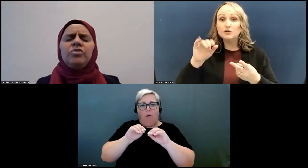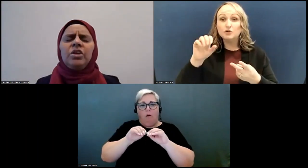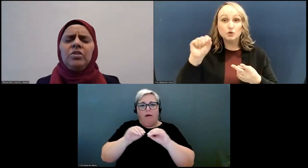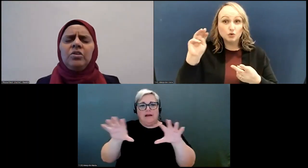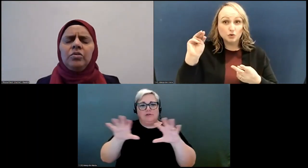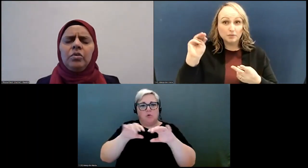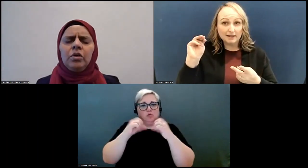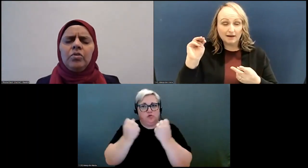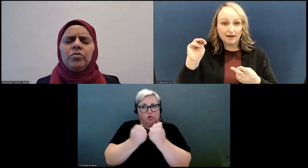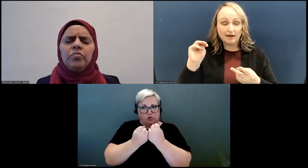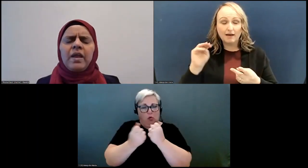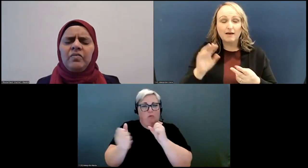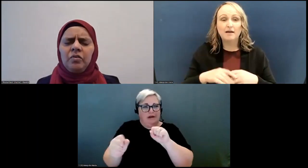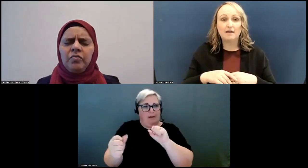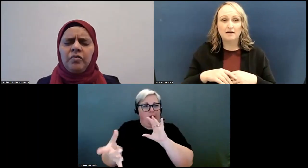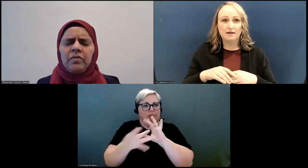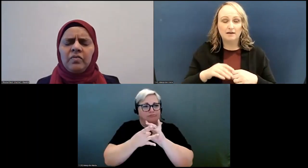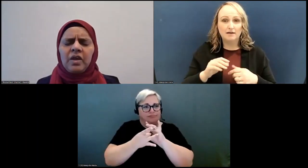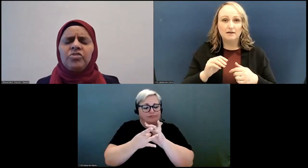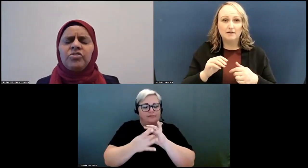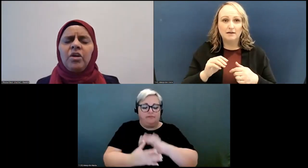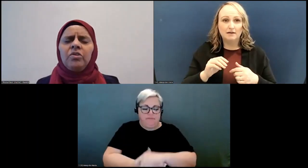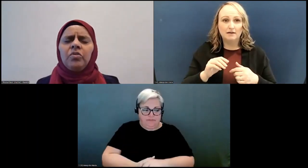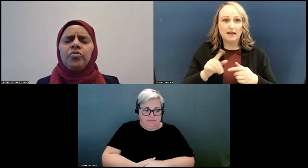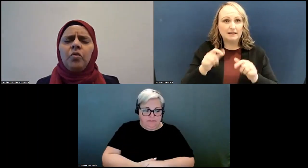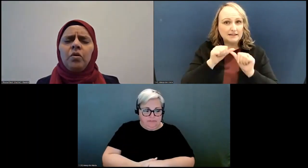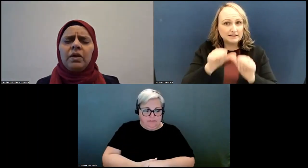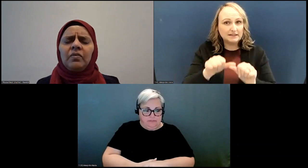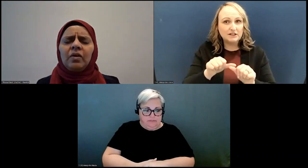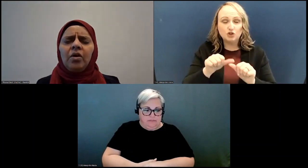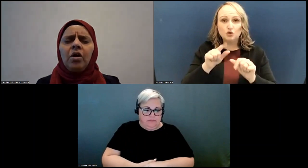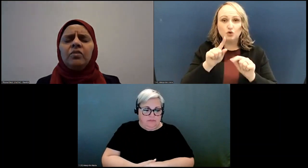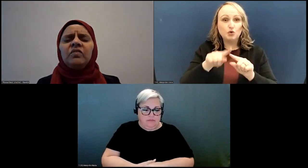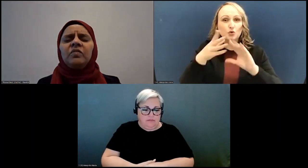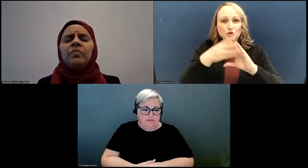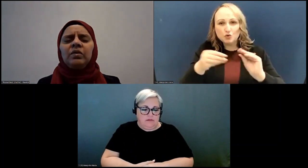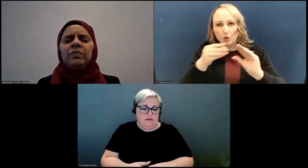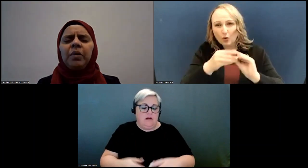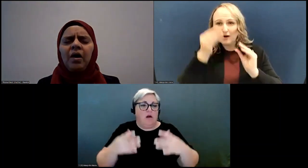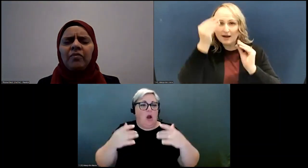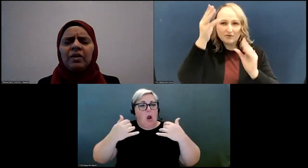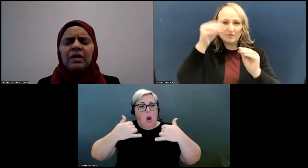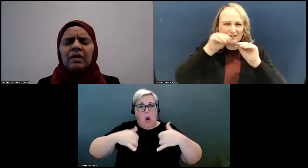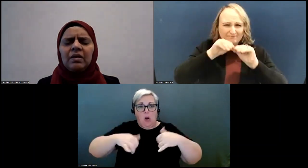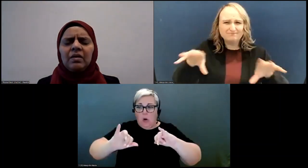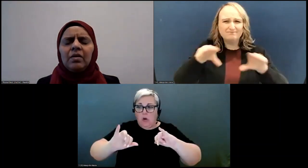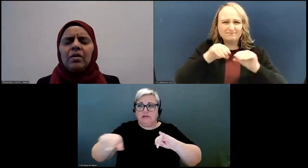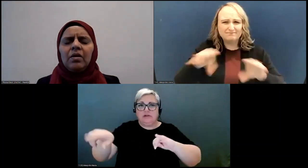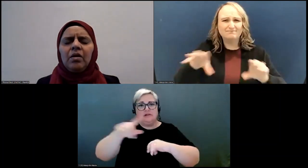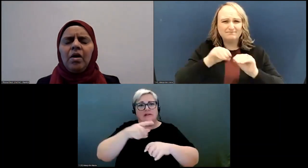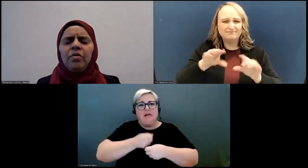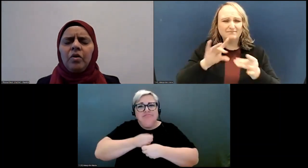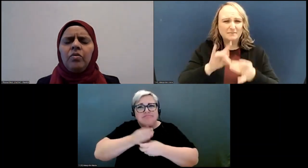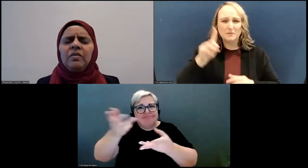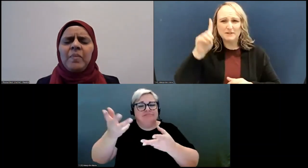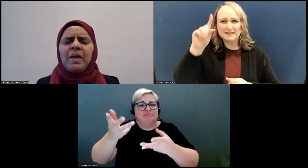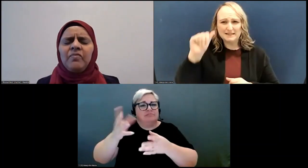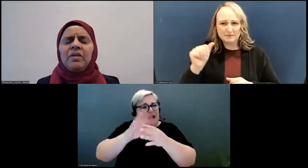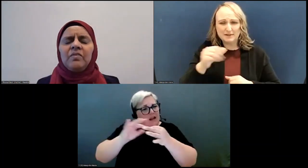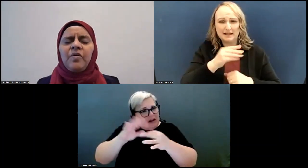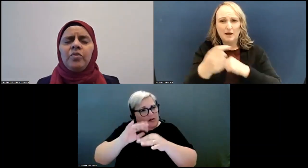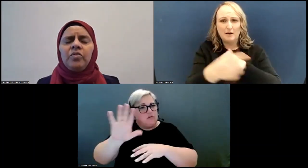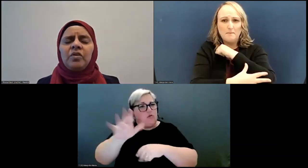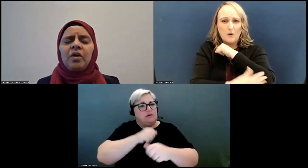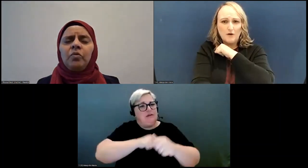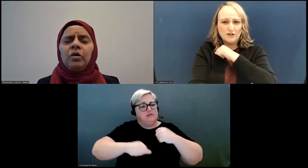and continue to raise your voice and share your stories on disability poverty. Although this